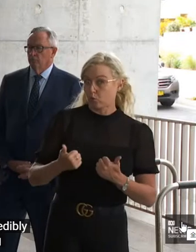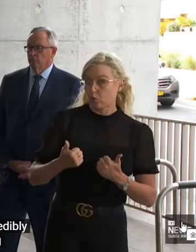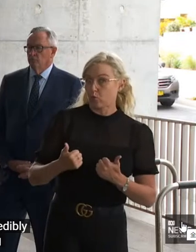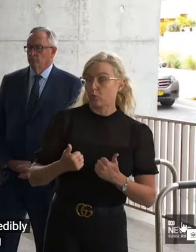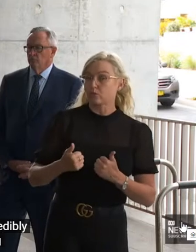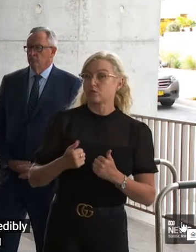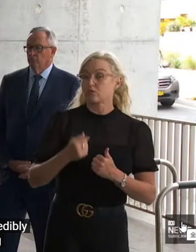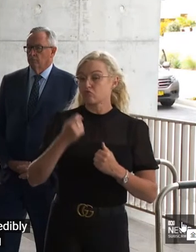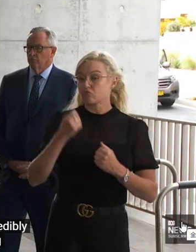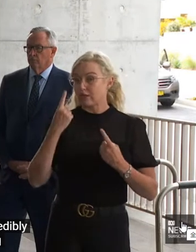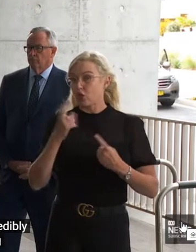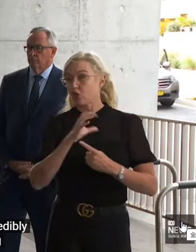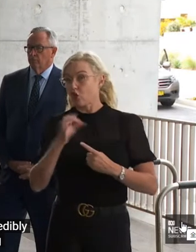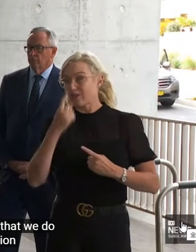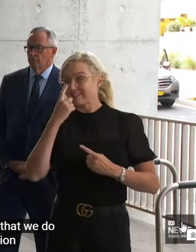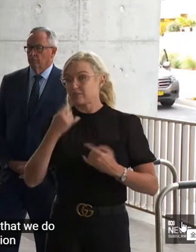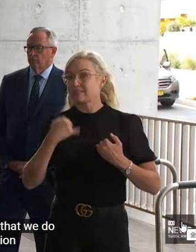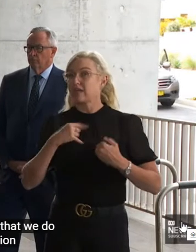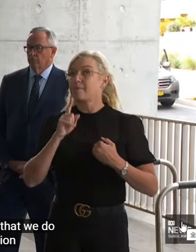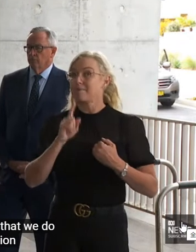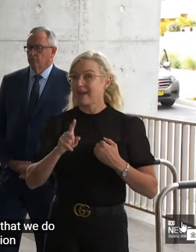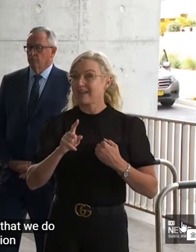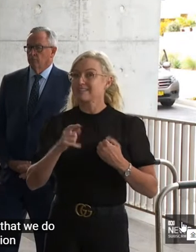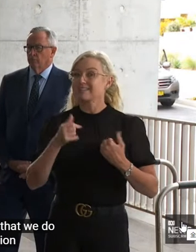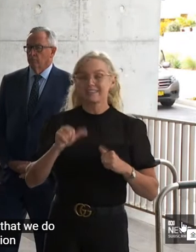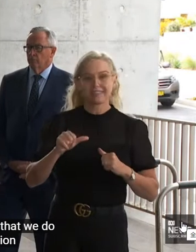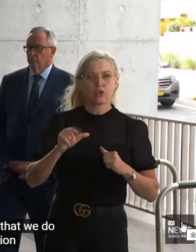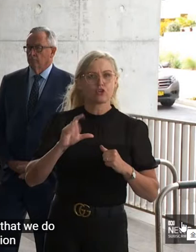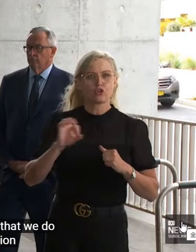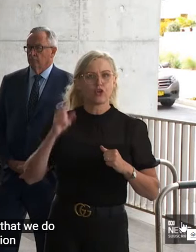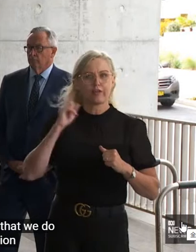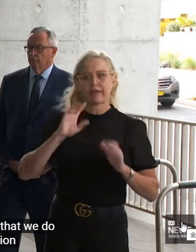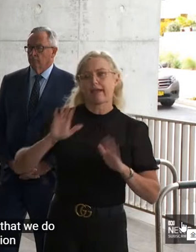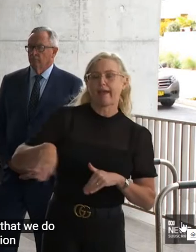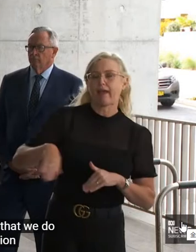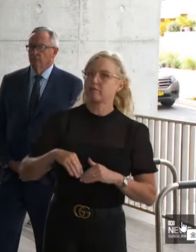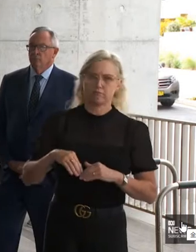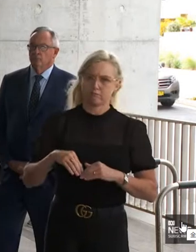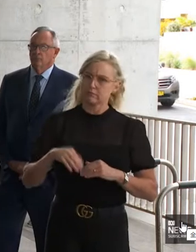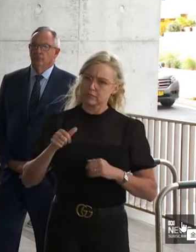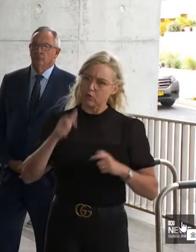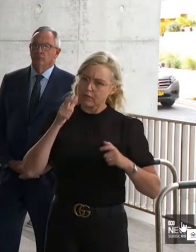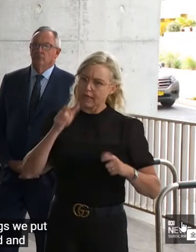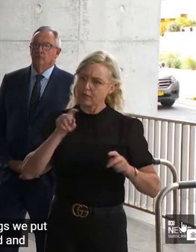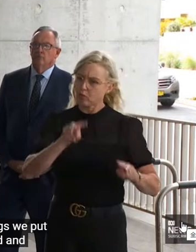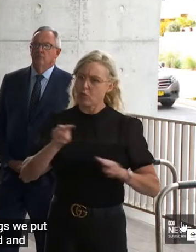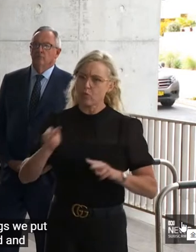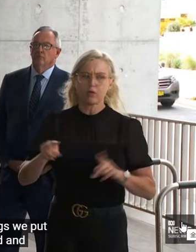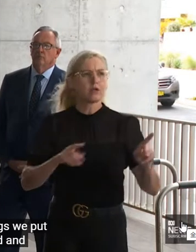we need to make sure that we do tread with caution. We believe the settings that we put in place.